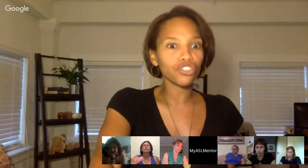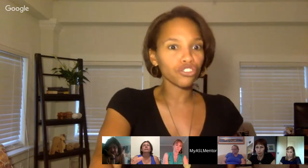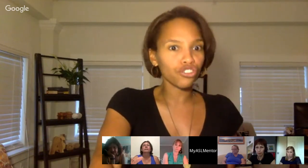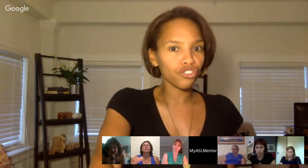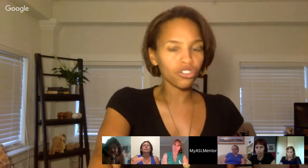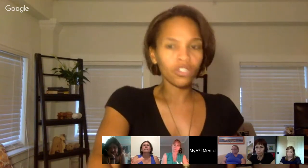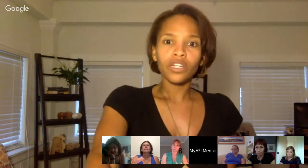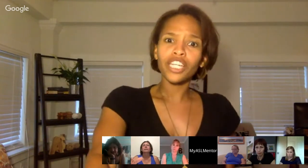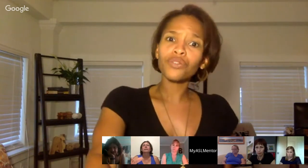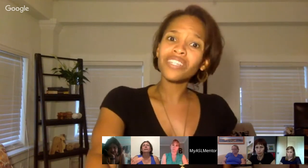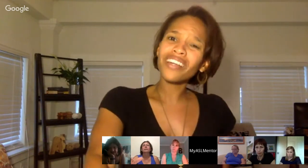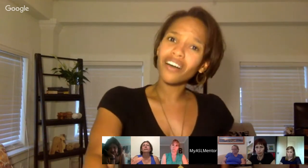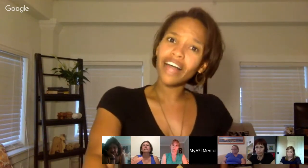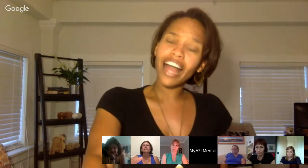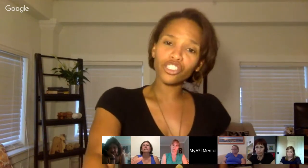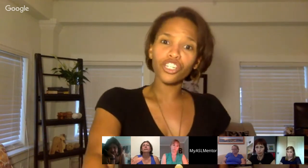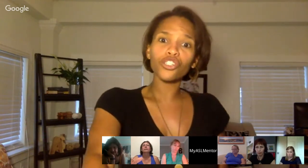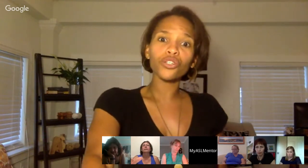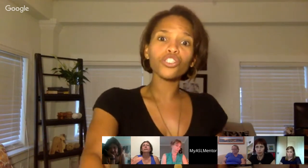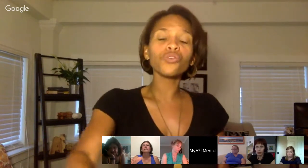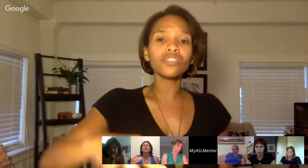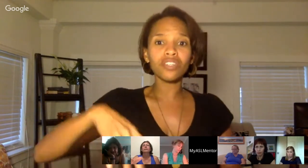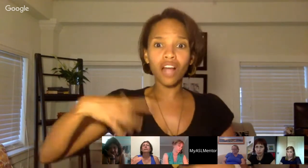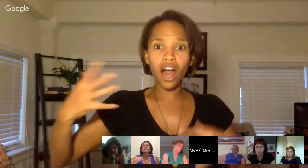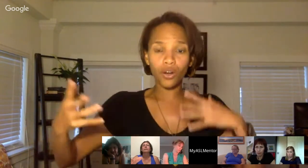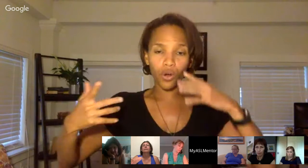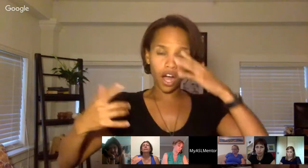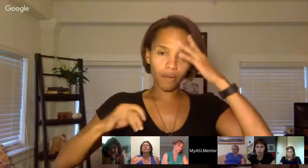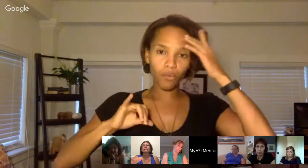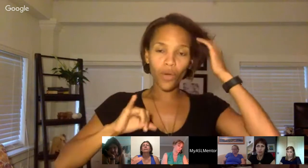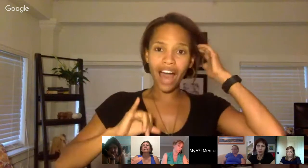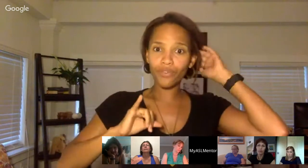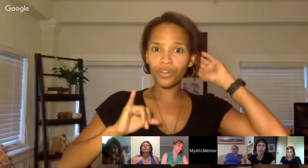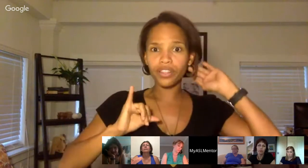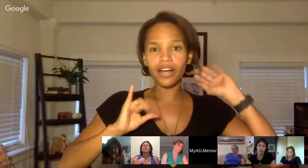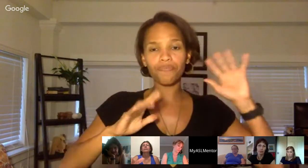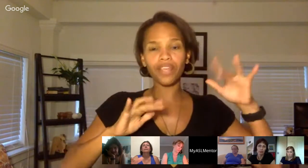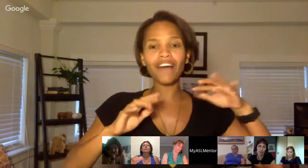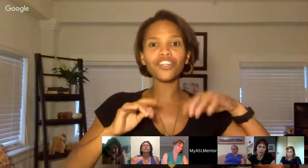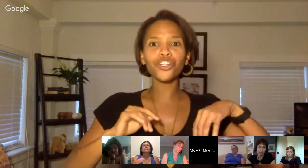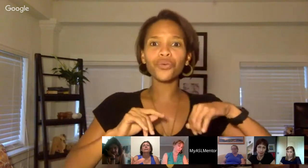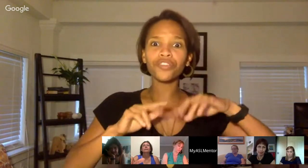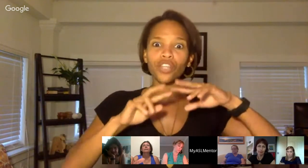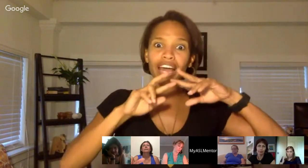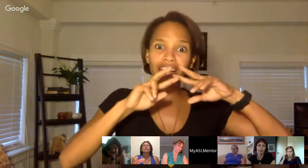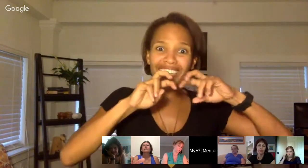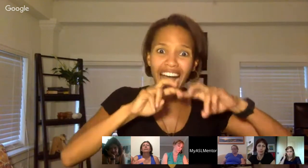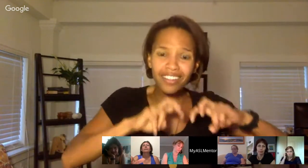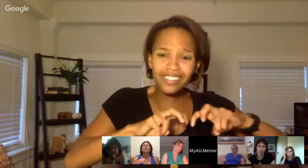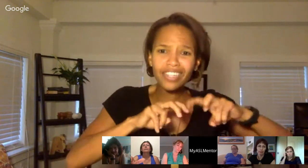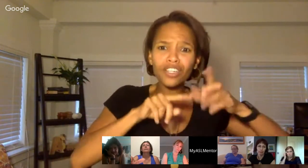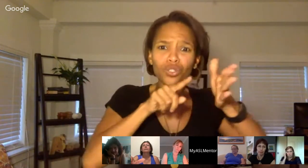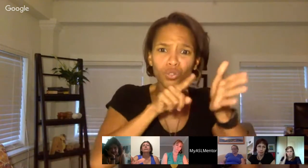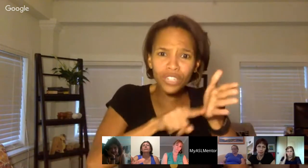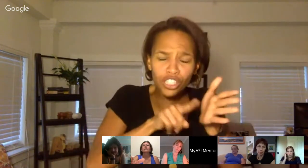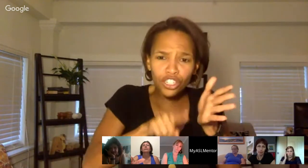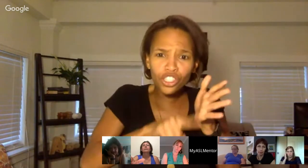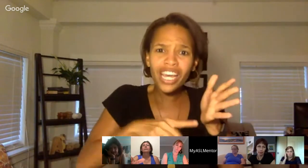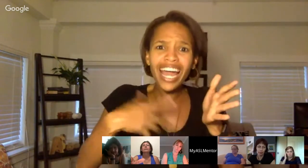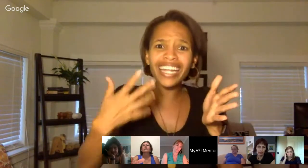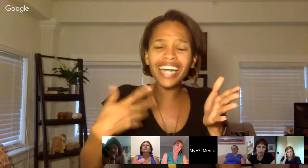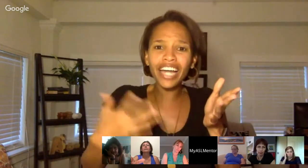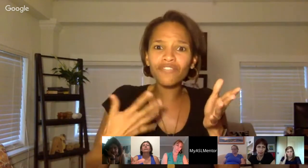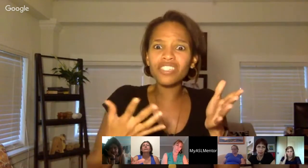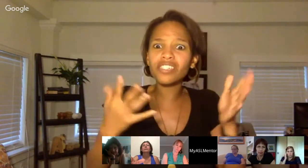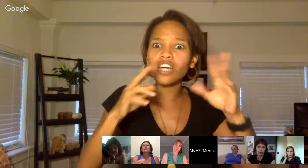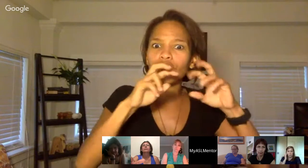my research. And you see that actually used a lot with having to do with analysis or